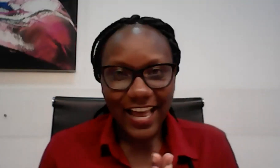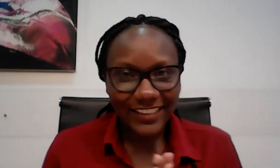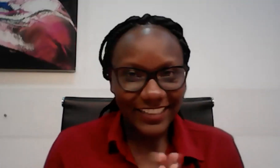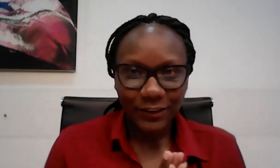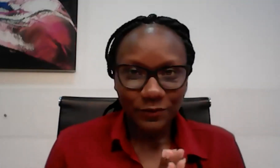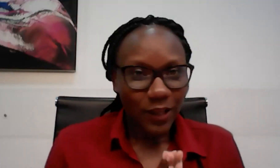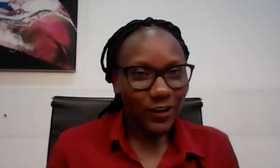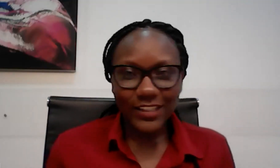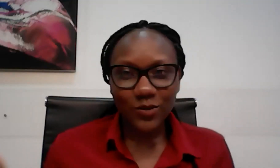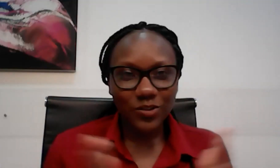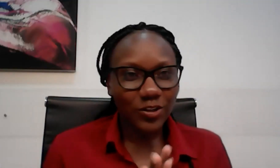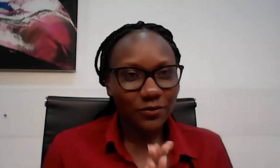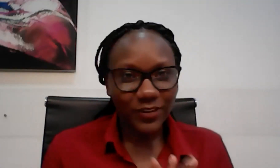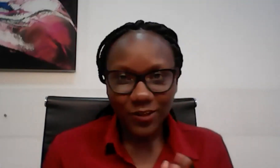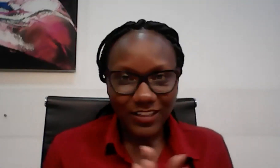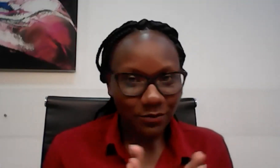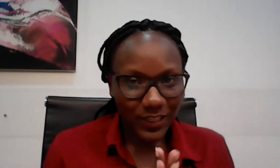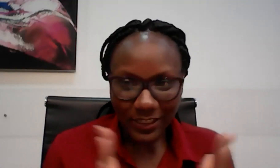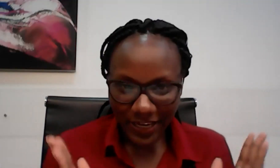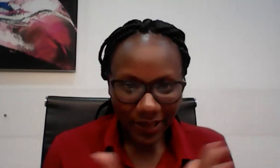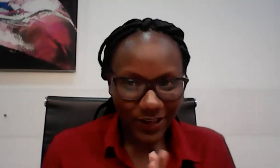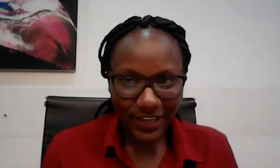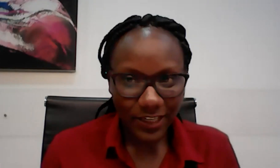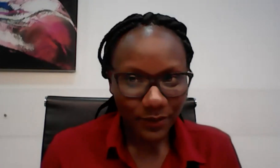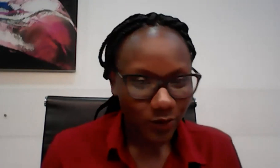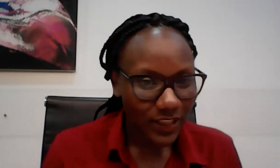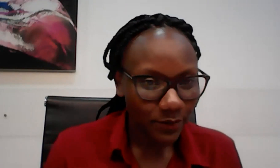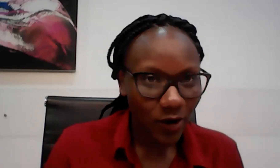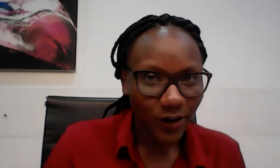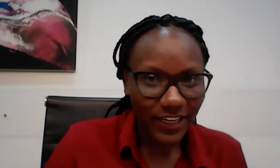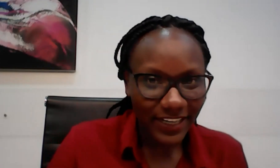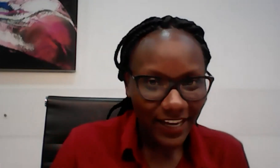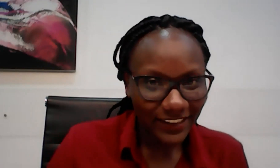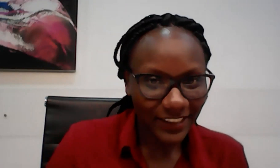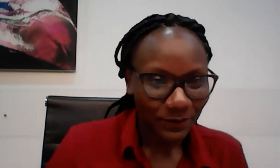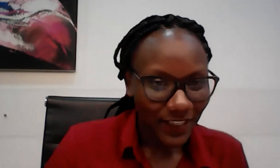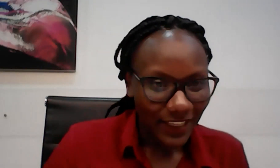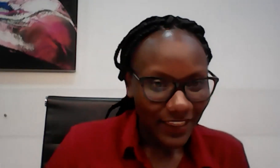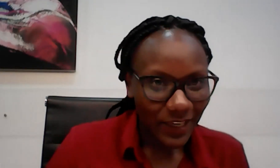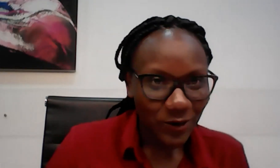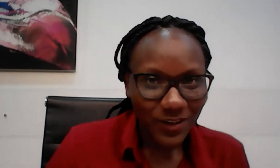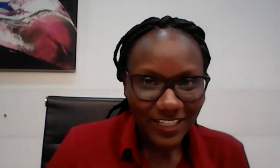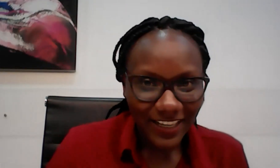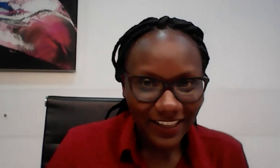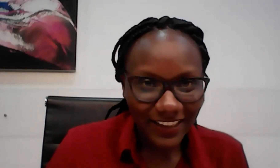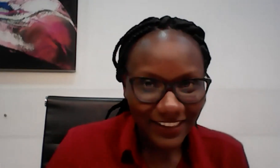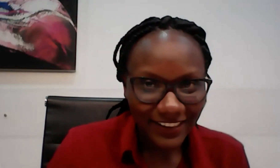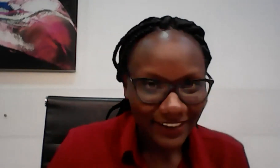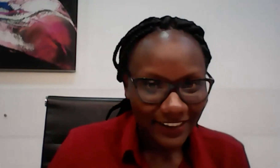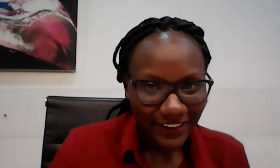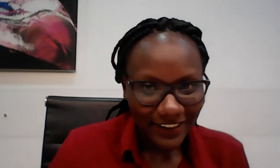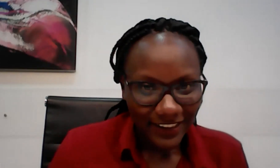Hypnagogic React. You can just switch on your videos and please share your excitement with Hypnagogic React. Thank you,